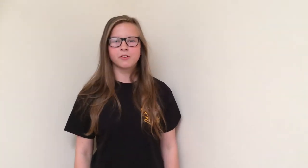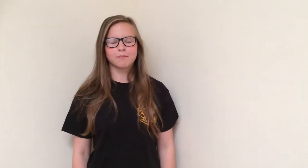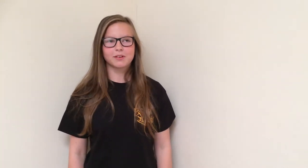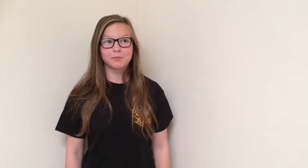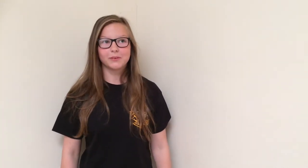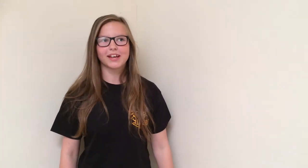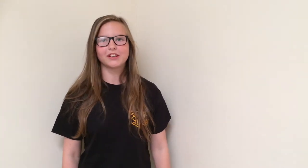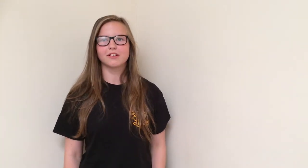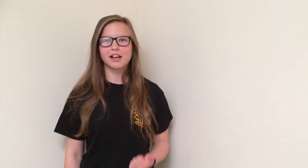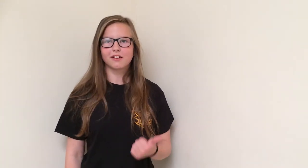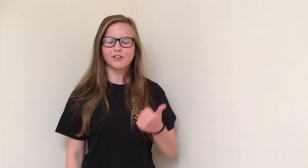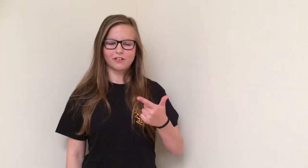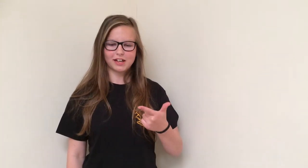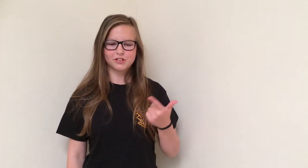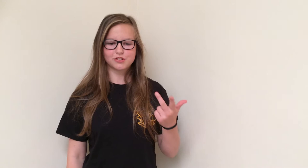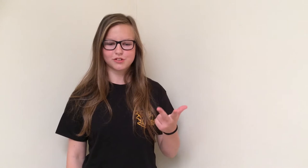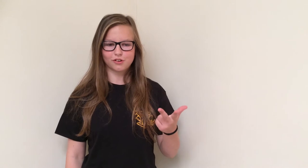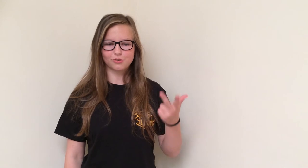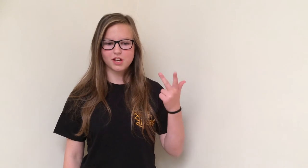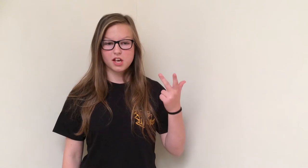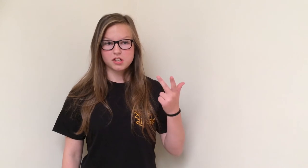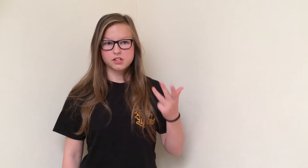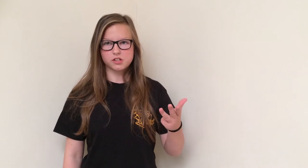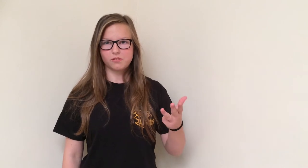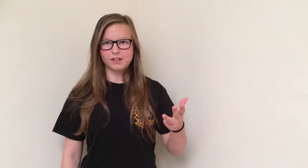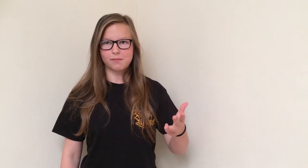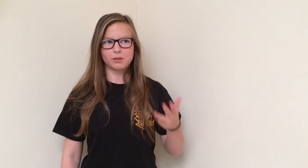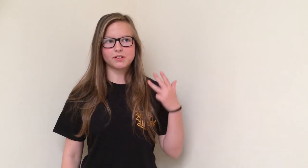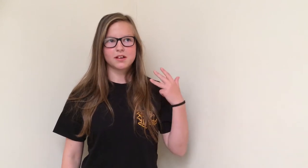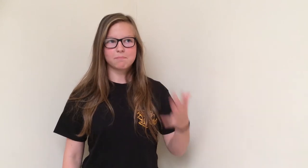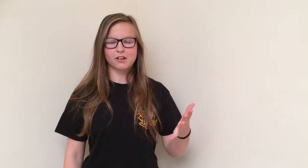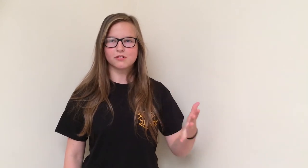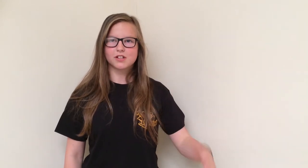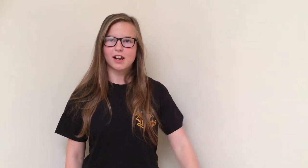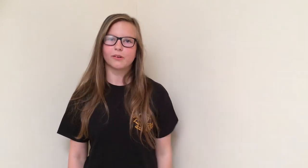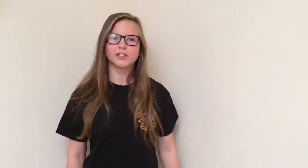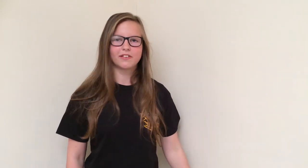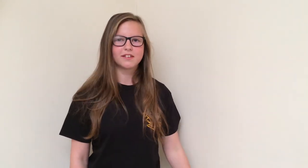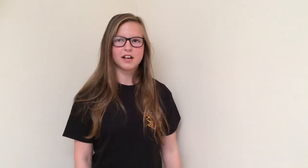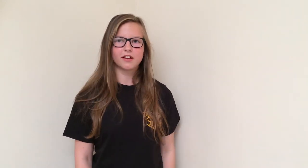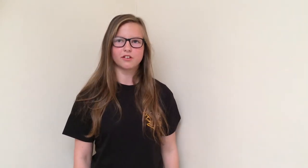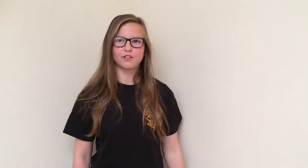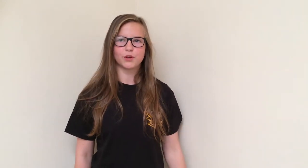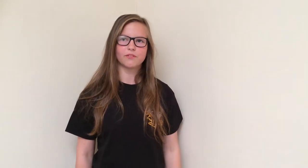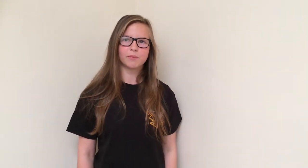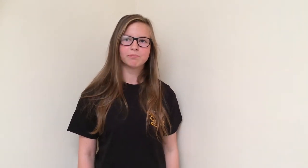communication. Telephone, letters, scrolls, stone tablets, Macathon sign language and the internet is just a few of them.